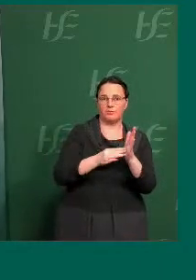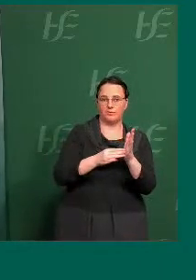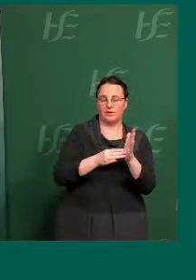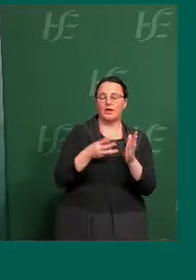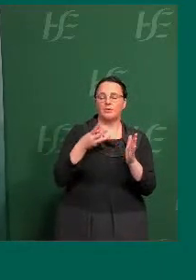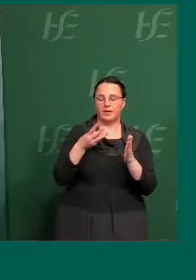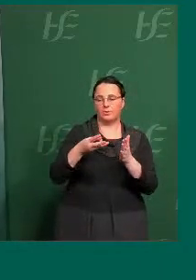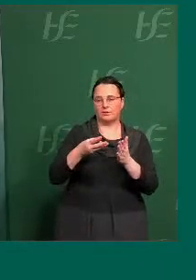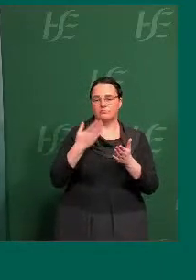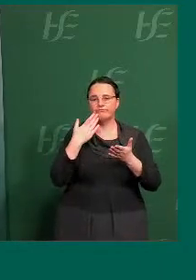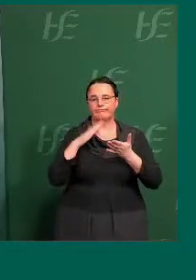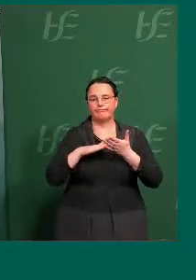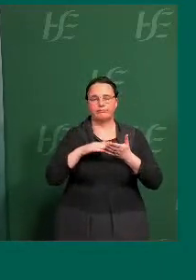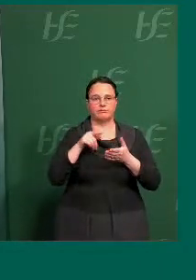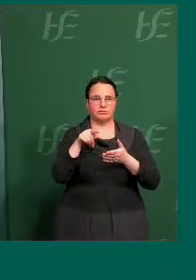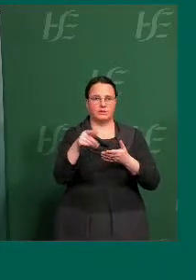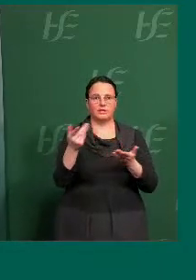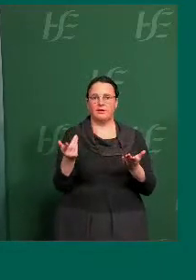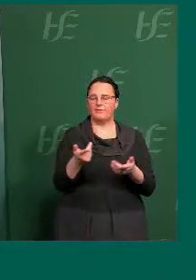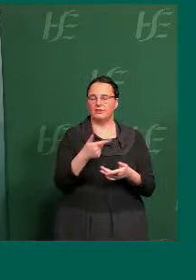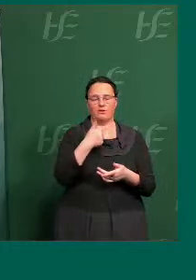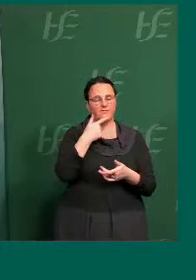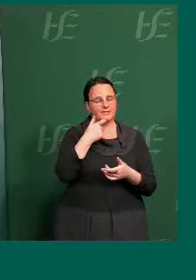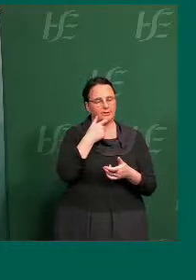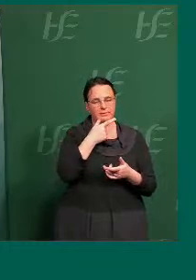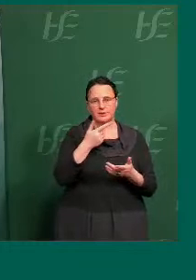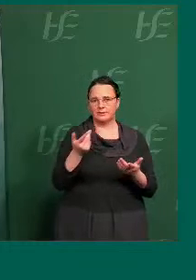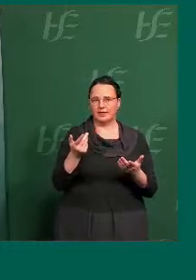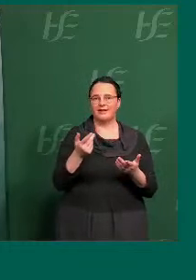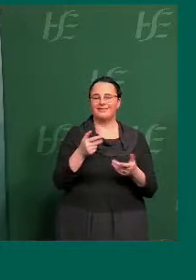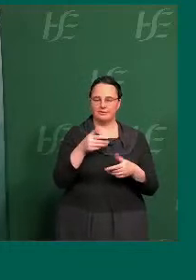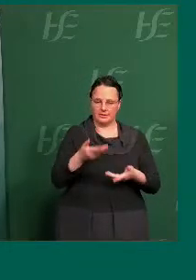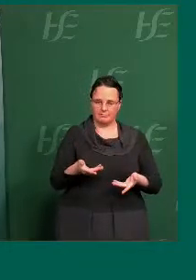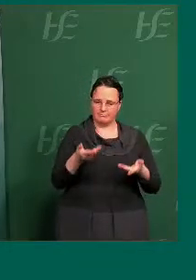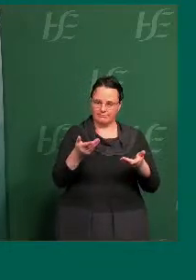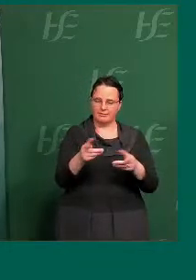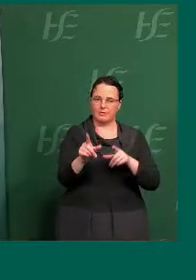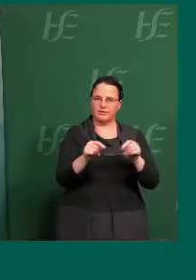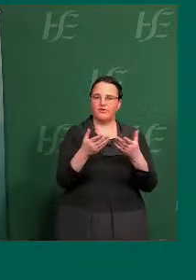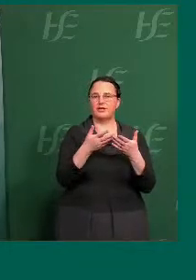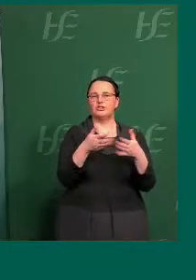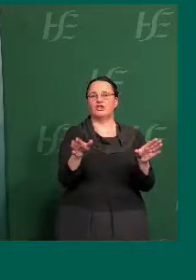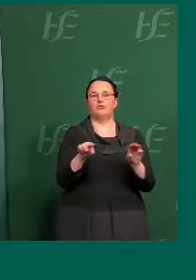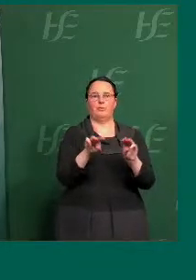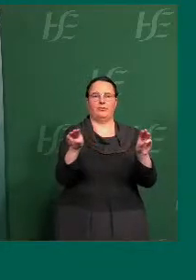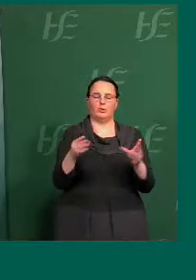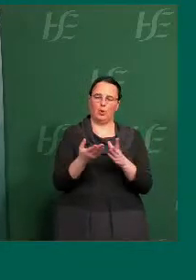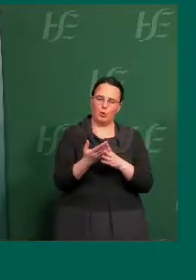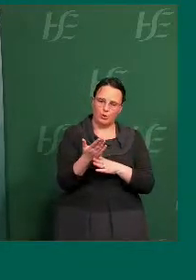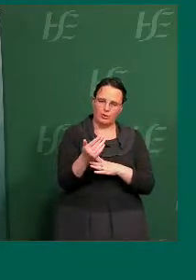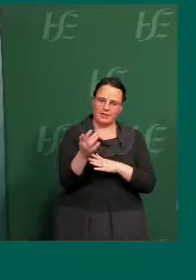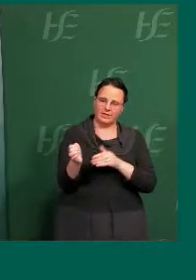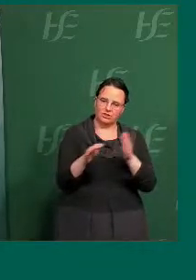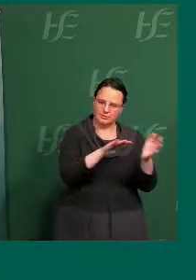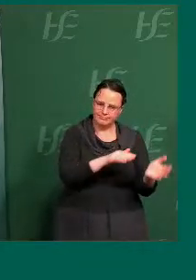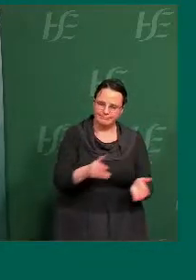an appointment for you. So in very simple terms, that's the options for the general population as we work through the ages.